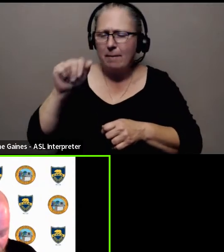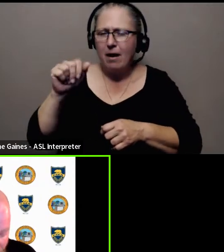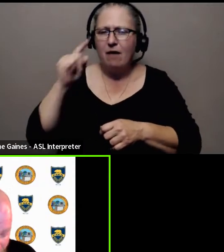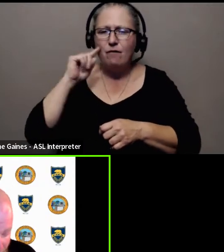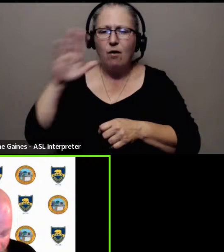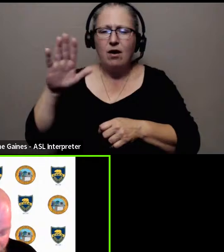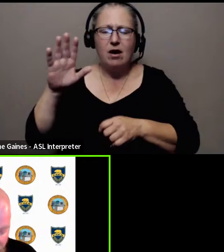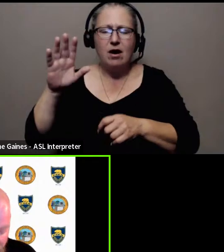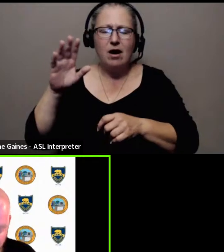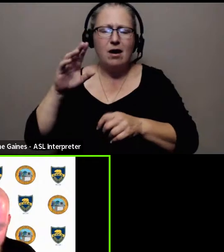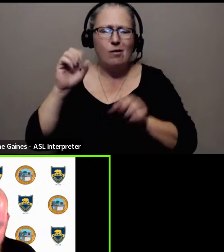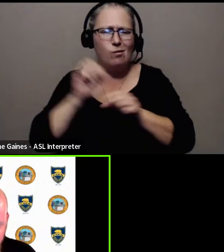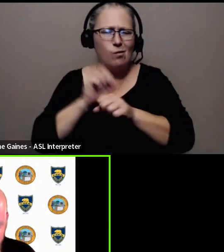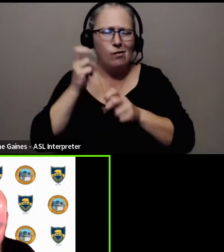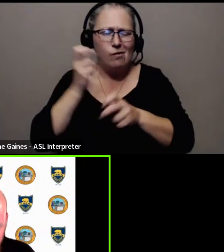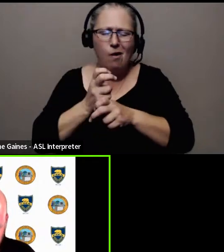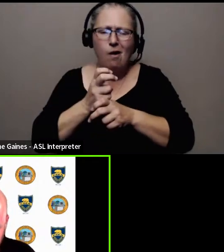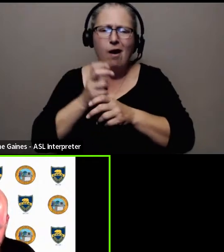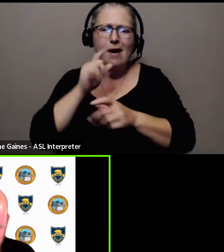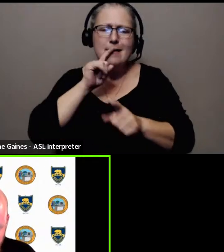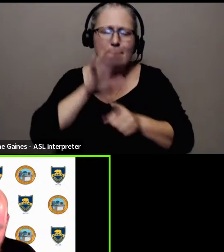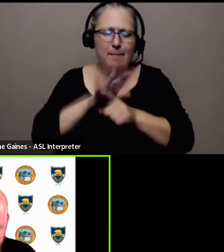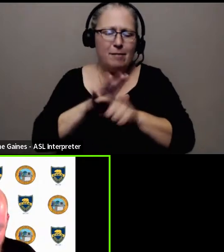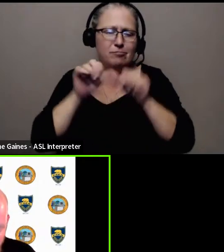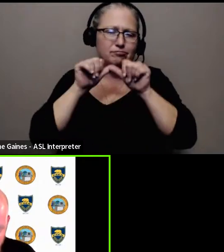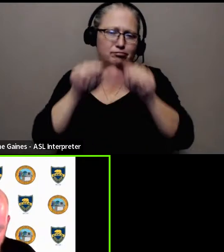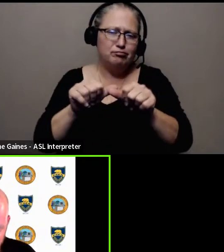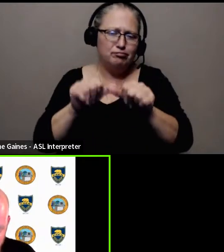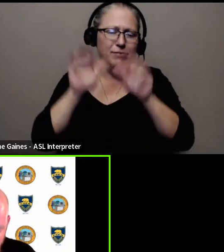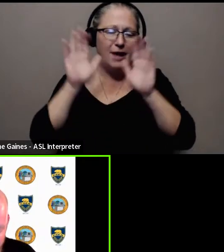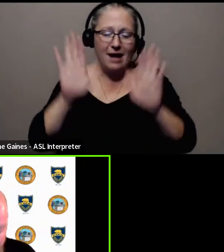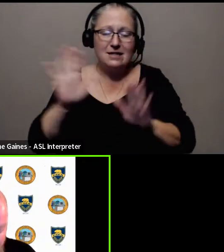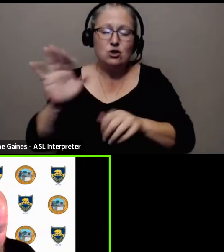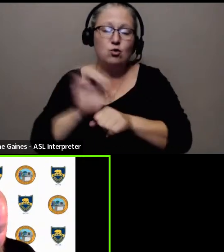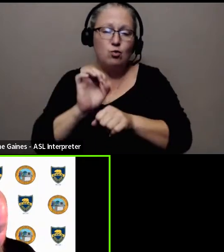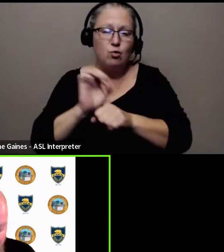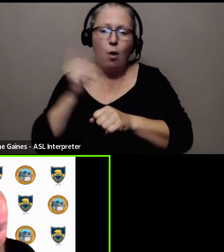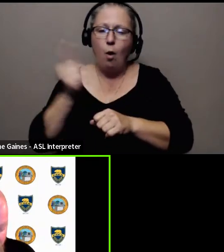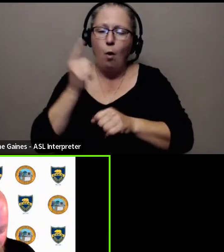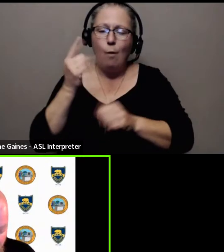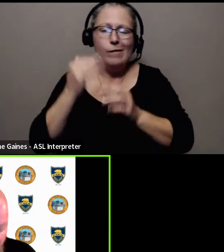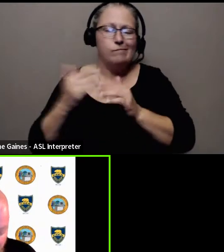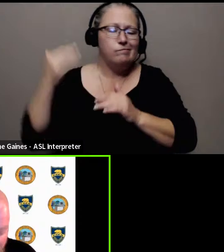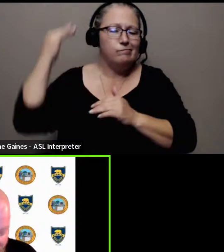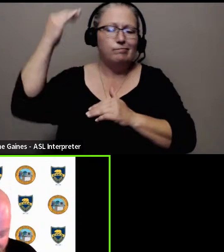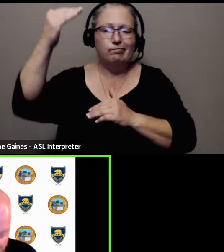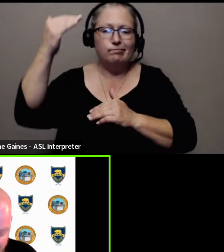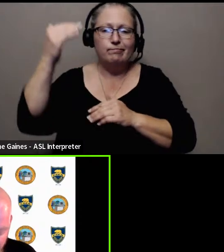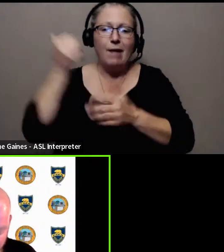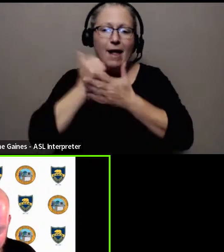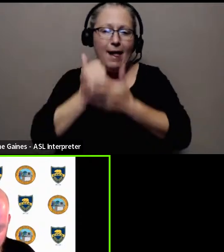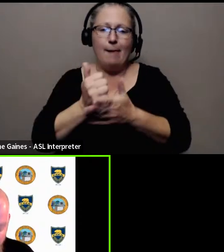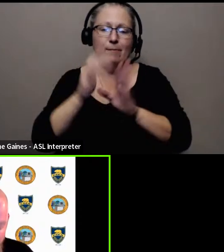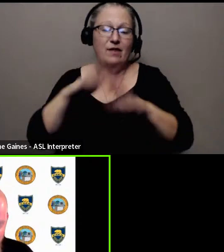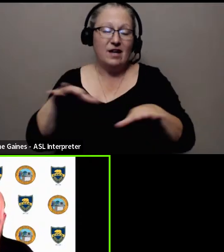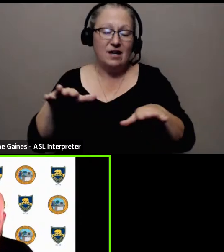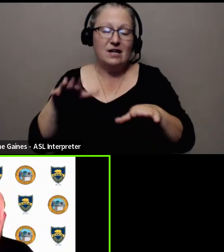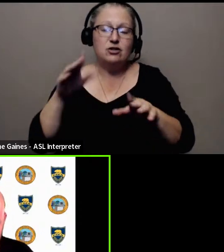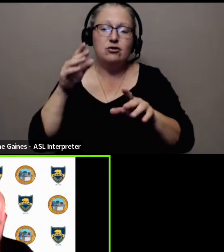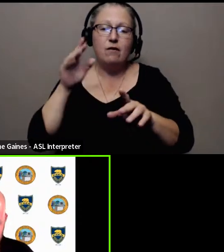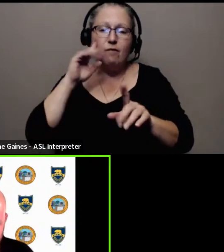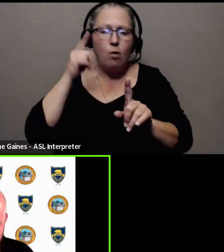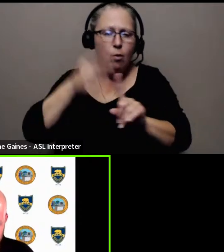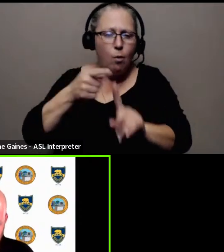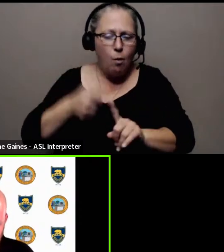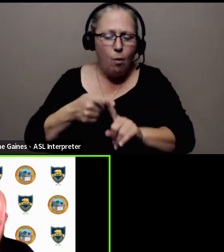dedication, unwavering commitment, and consistent excellence in her work. She goes above and beyond with helping the kids reach their goals